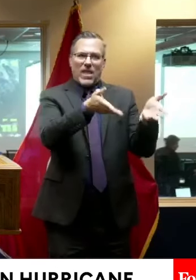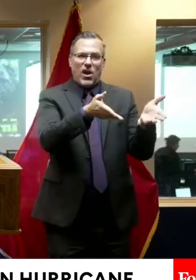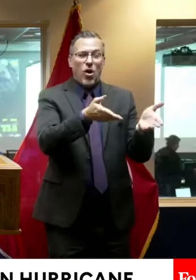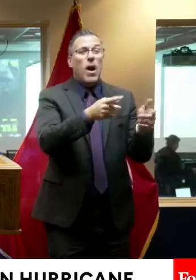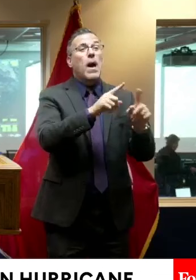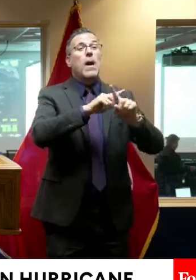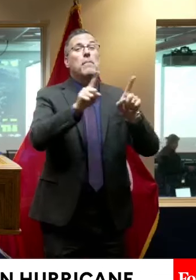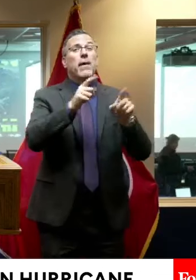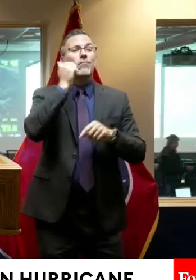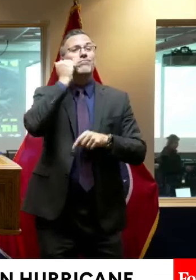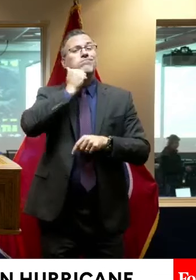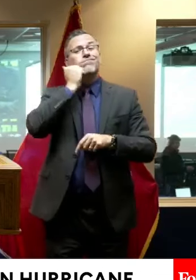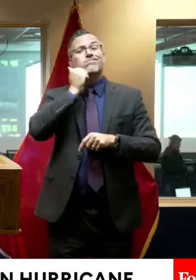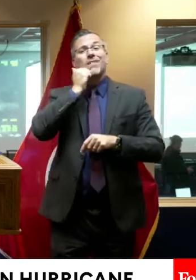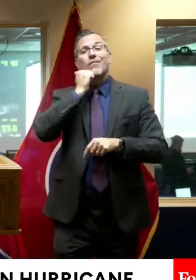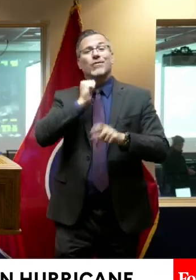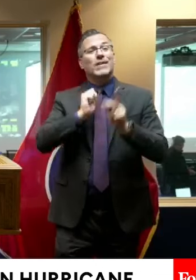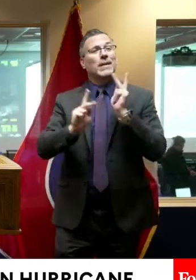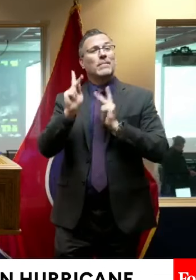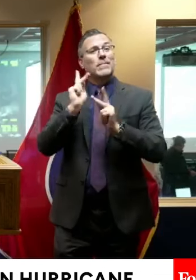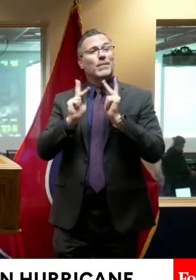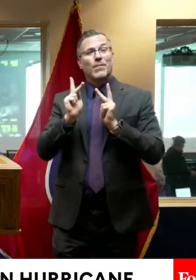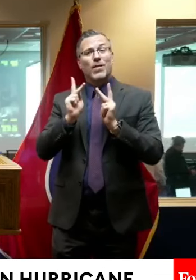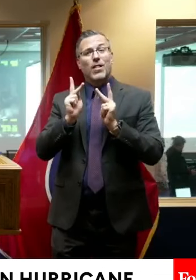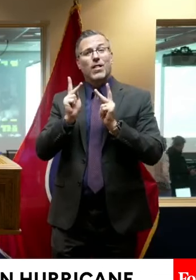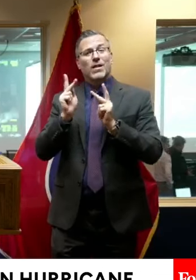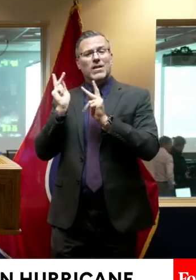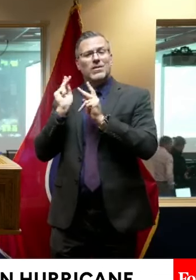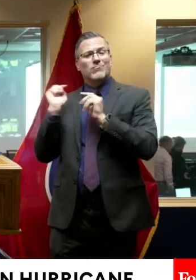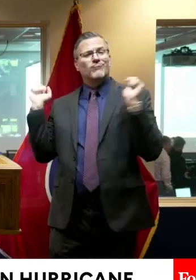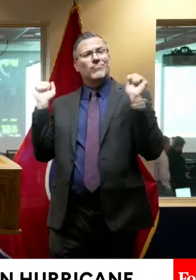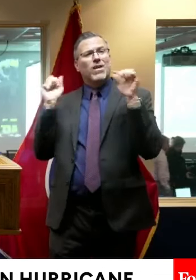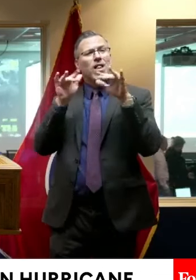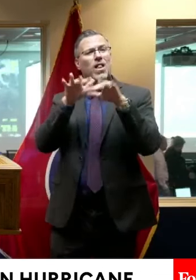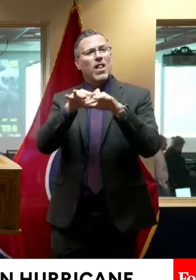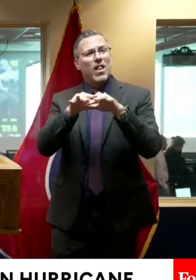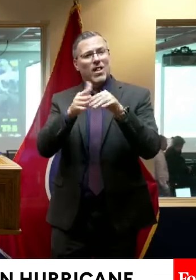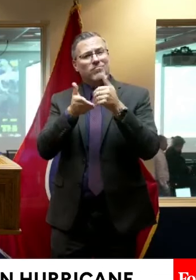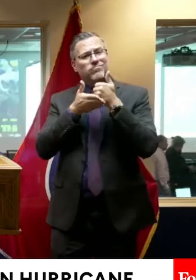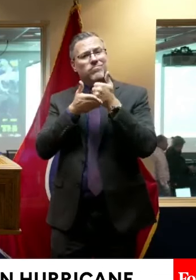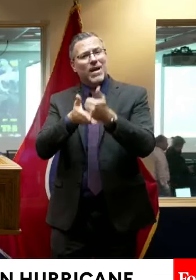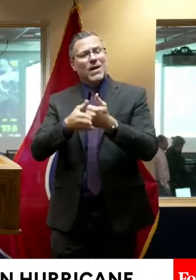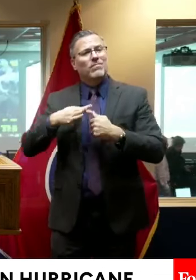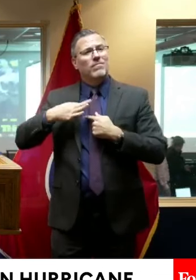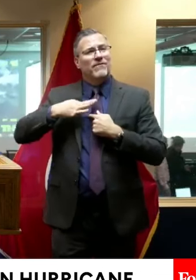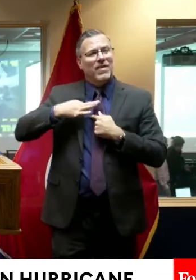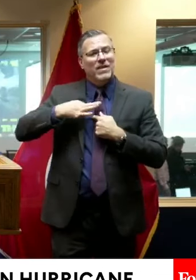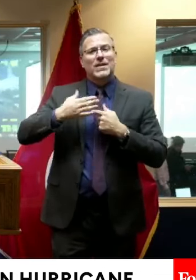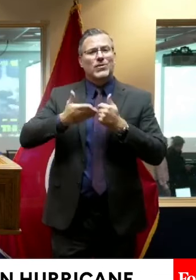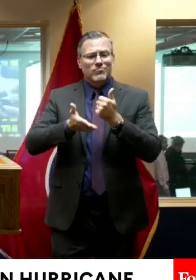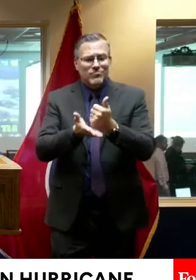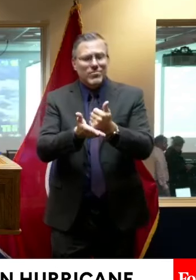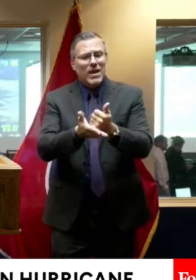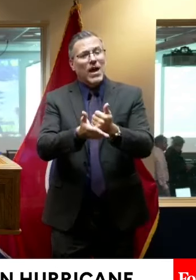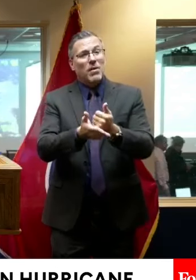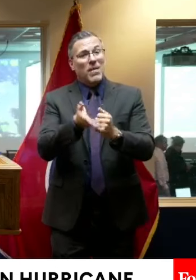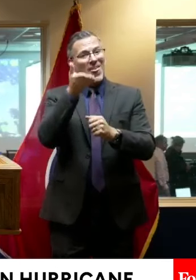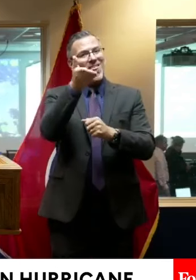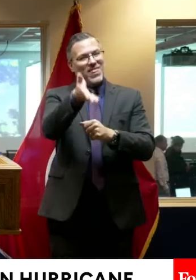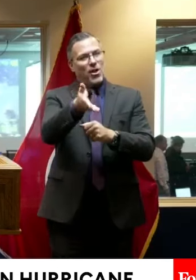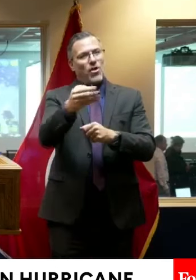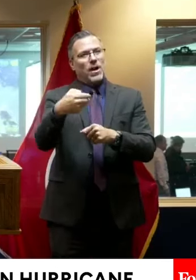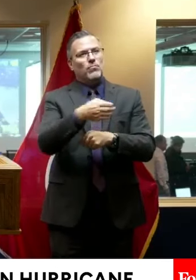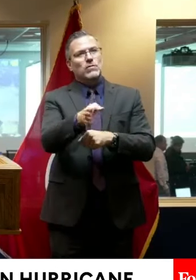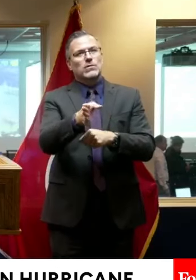the volunteer spirit in the state of Tennessee is alive and well, and it shows up in this emergency response center. There